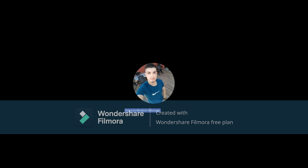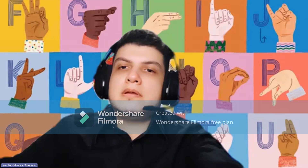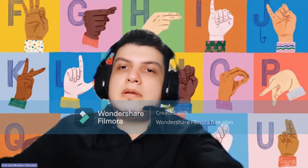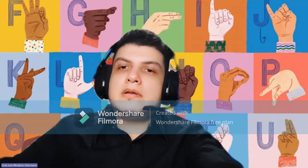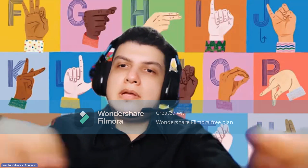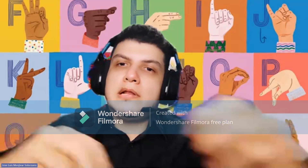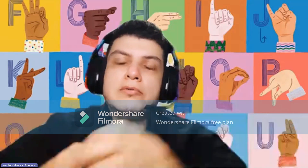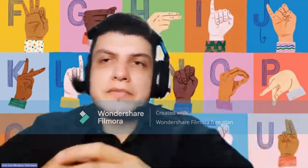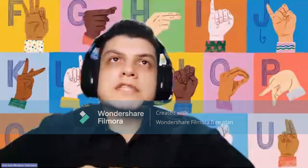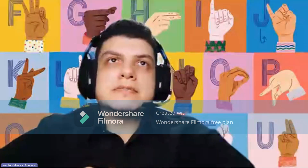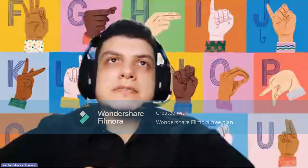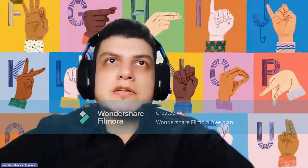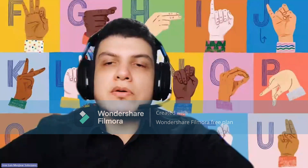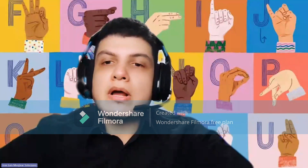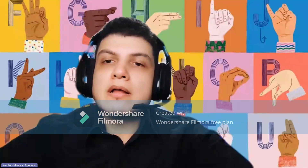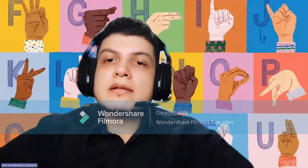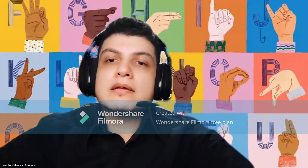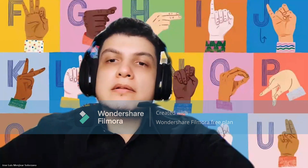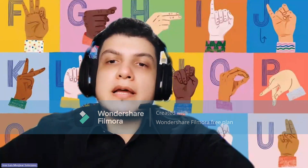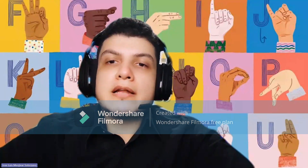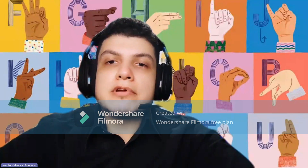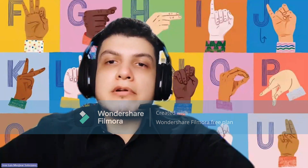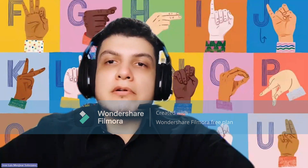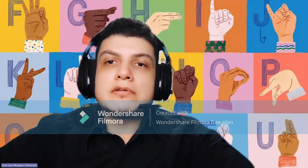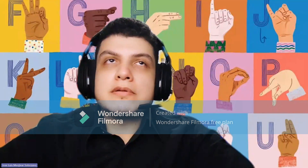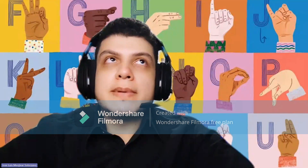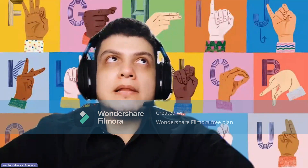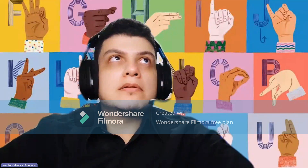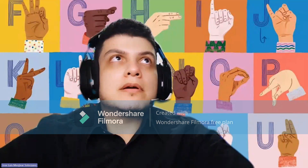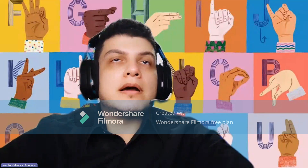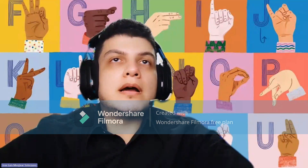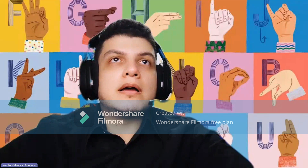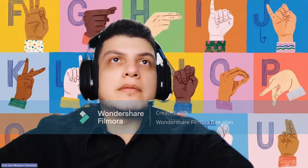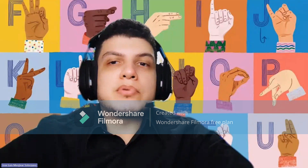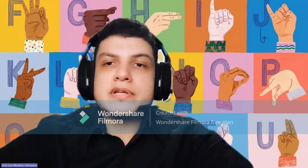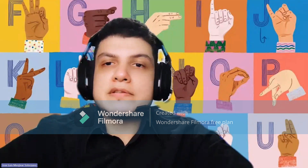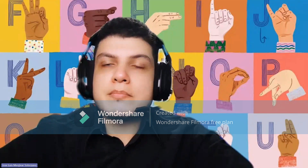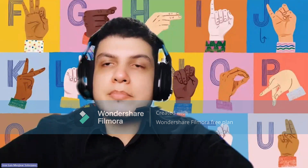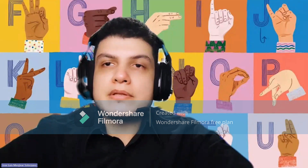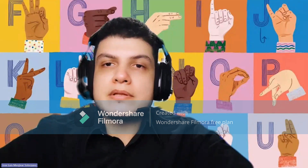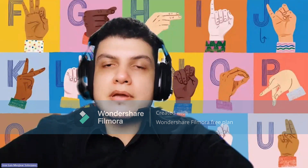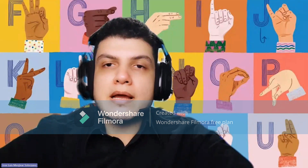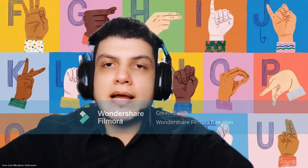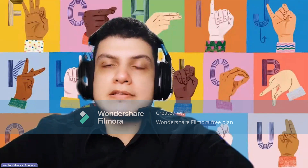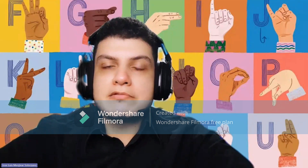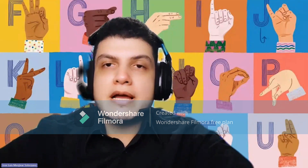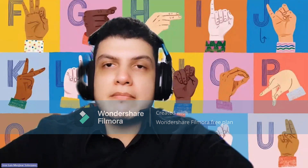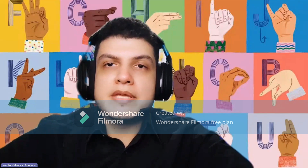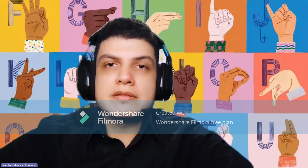Hello and welcome to this video that we are going to develop an important topic as we have been